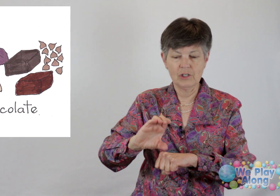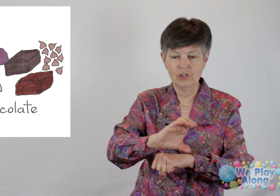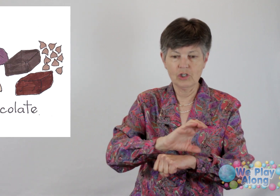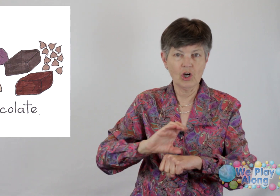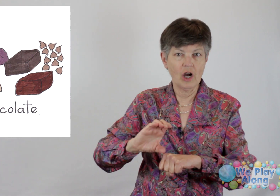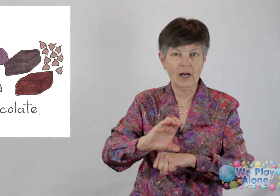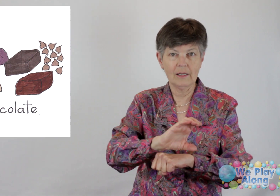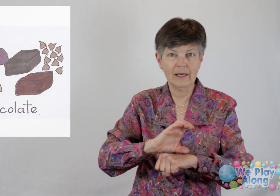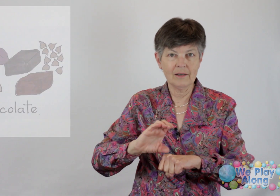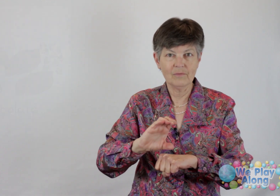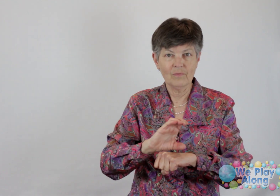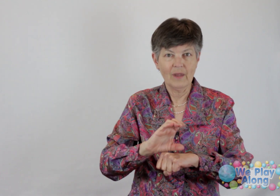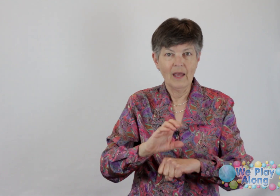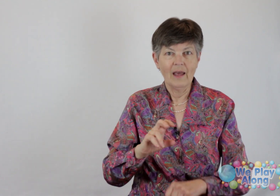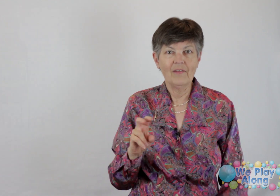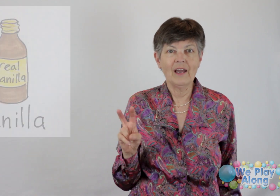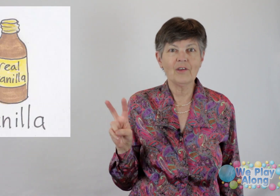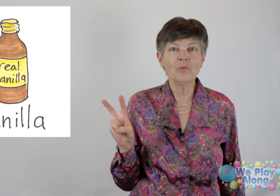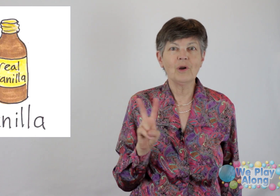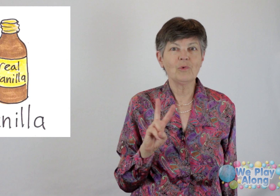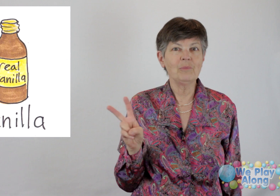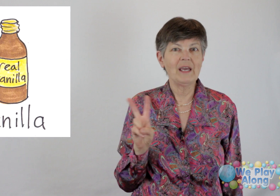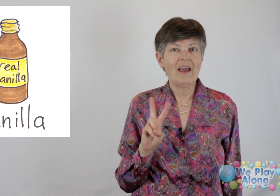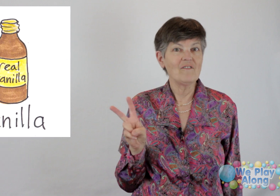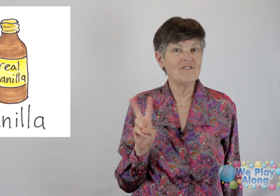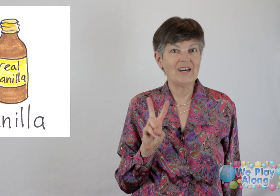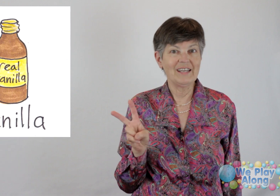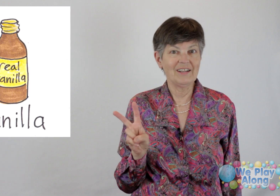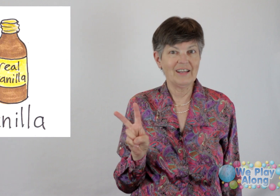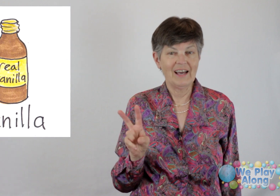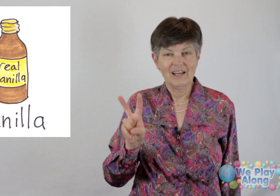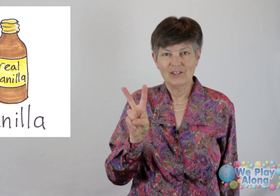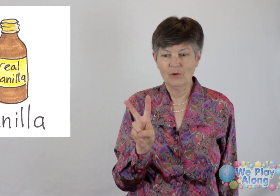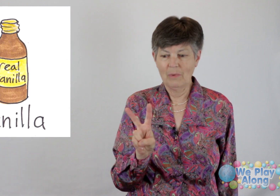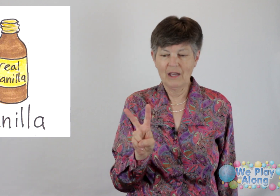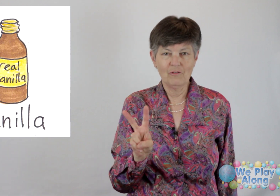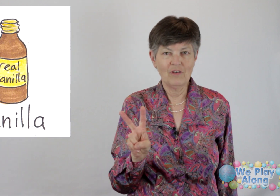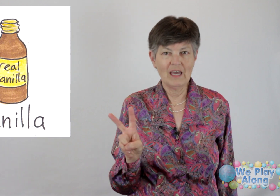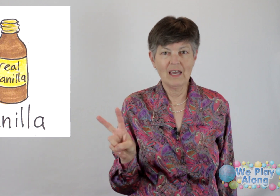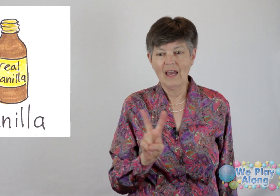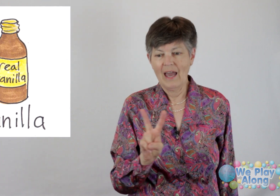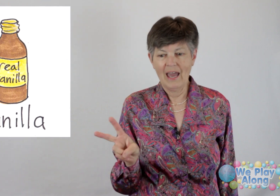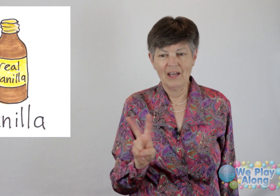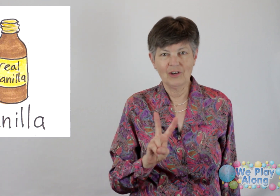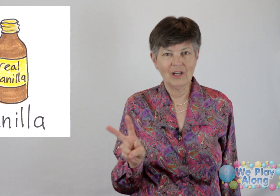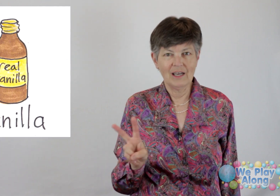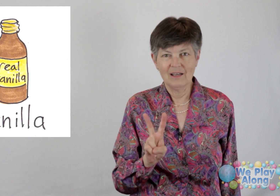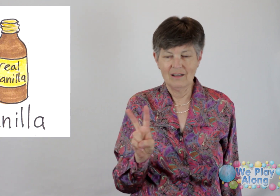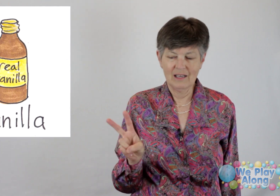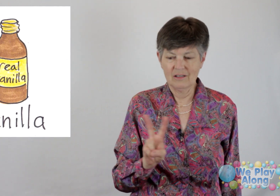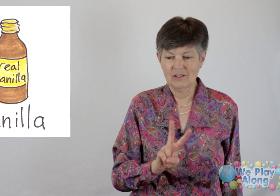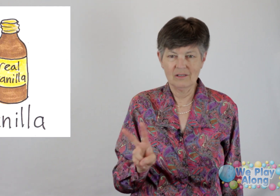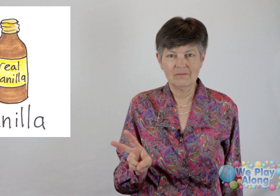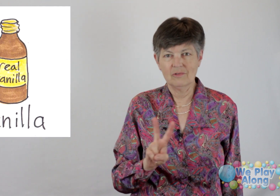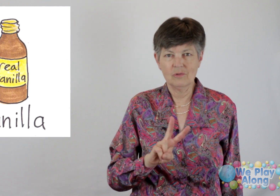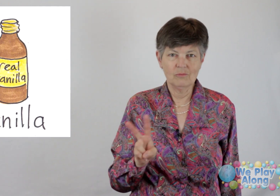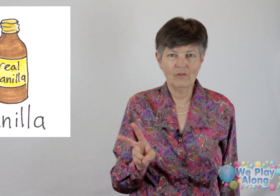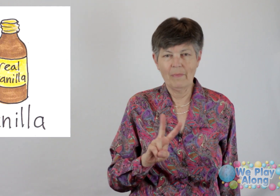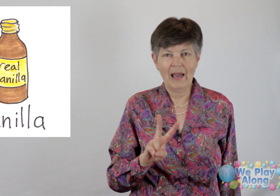is chocolate. And the other one would be vanilla. So you make a V, and you're going to like just move it back